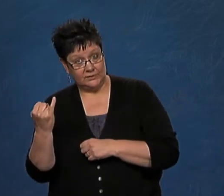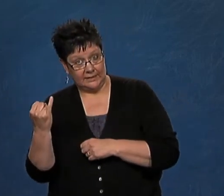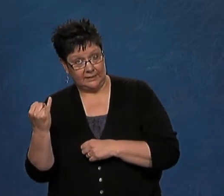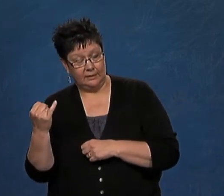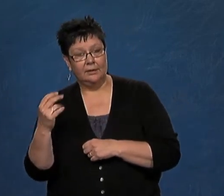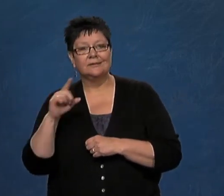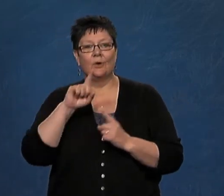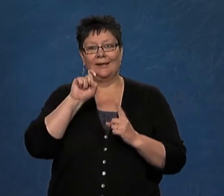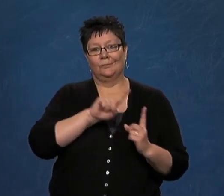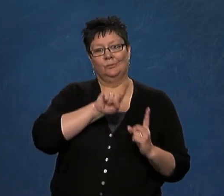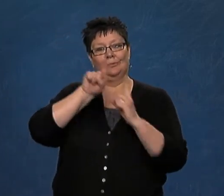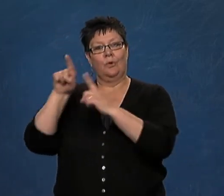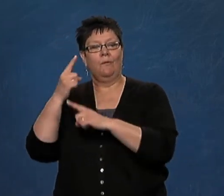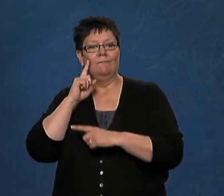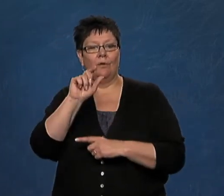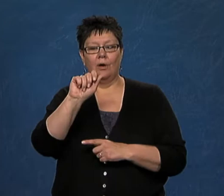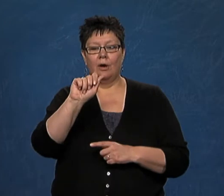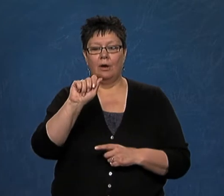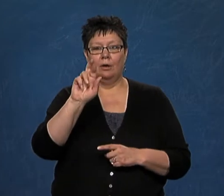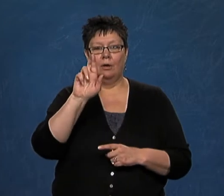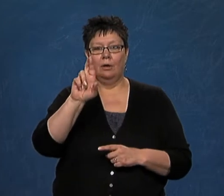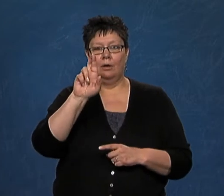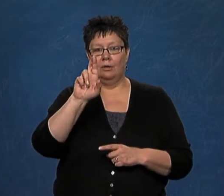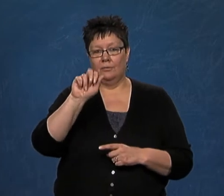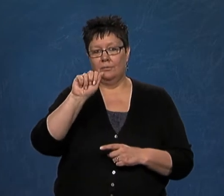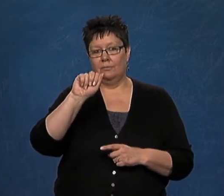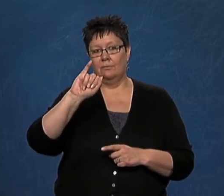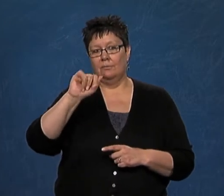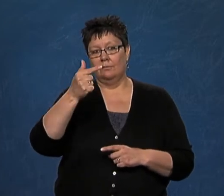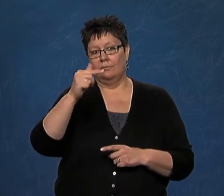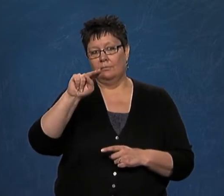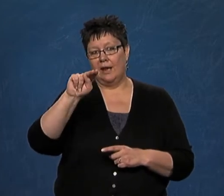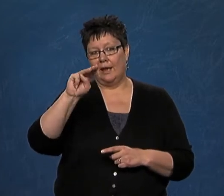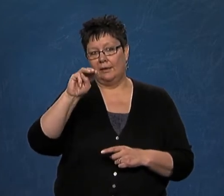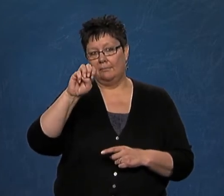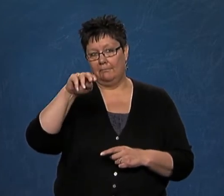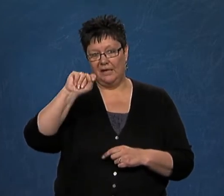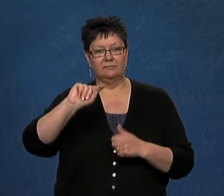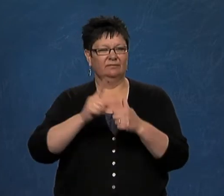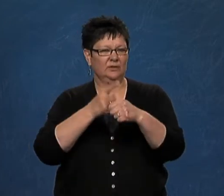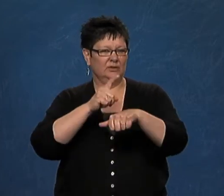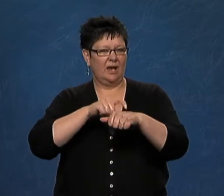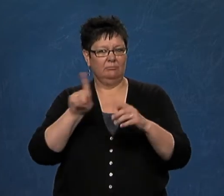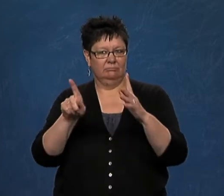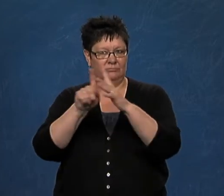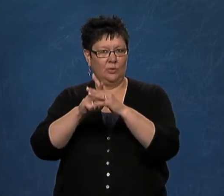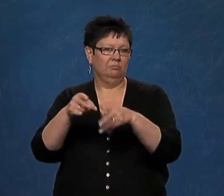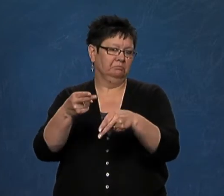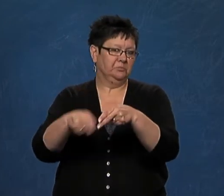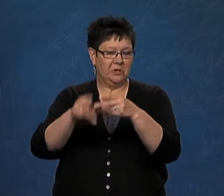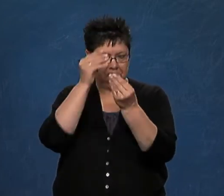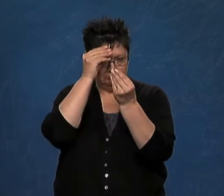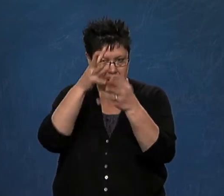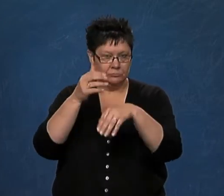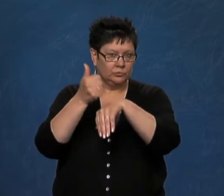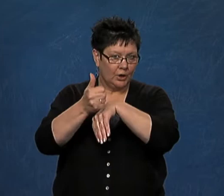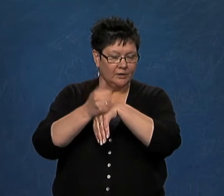charges were in New Jersey. So he had to attend the arraignment, which is a